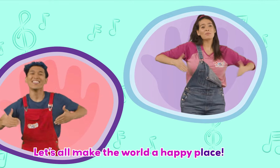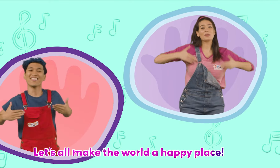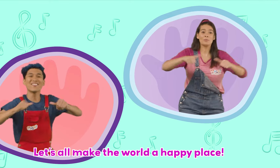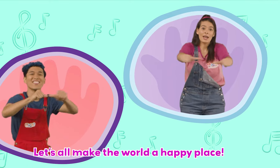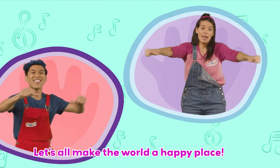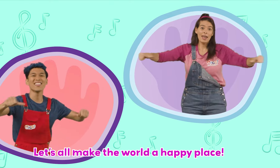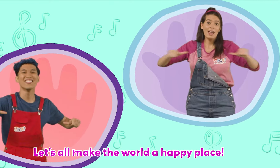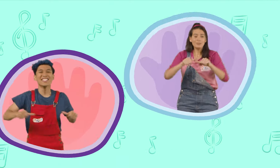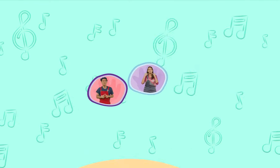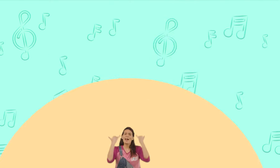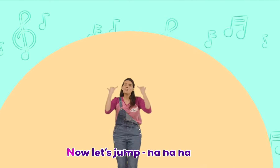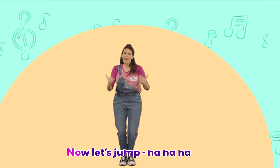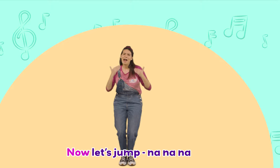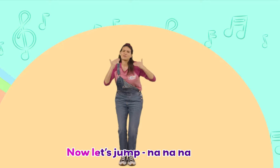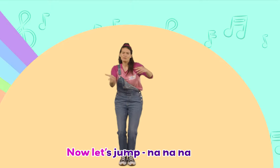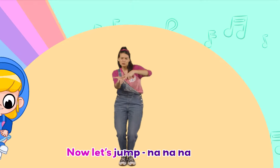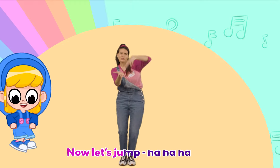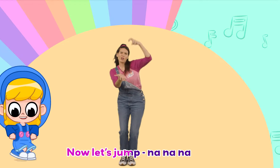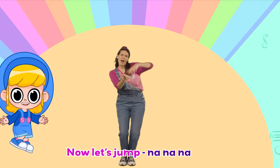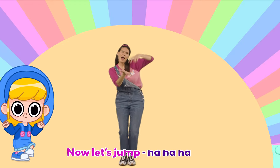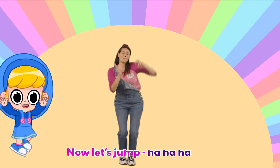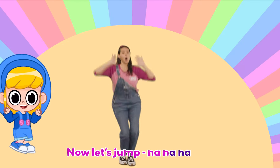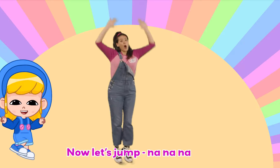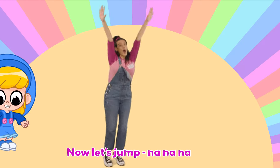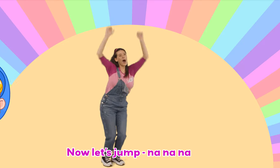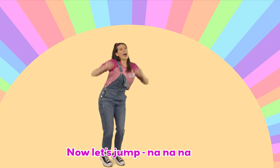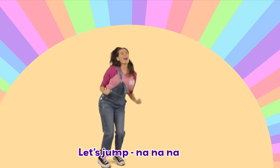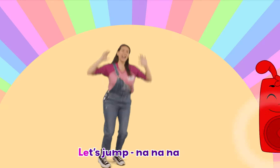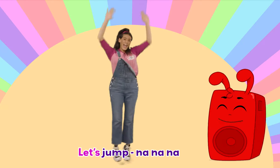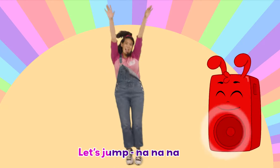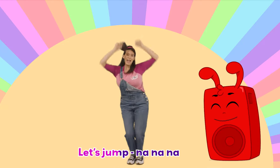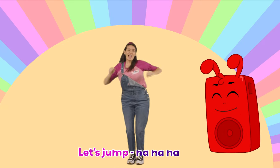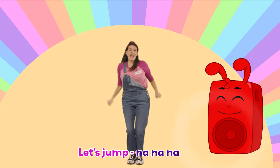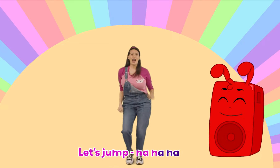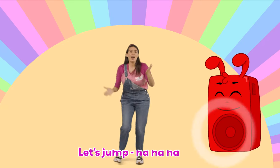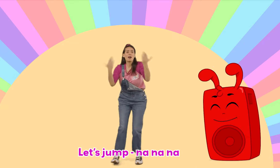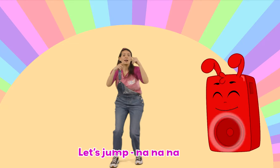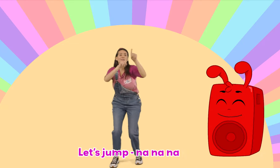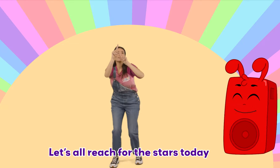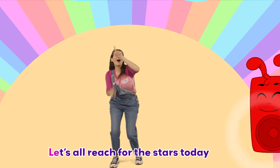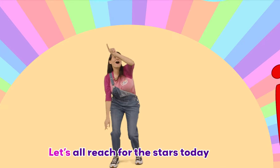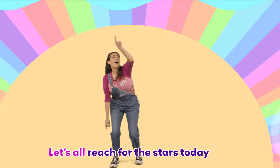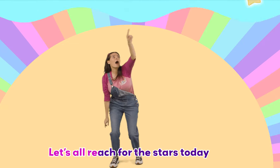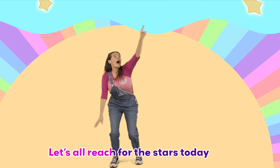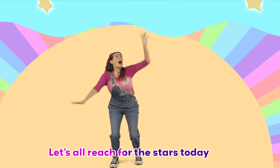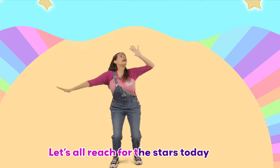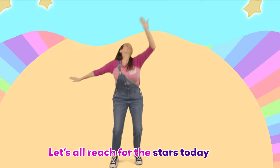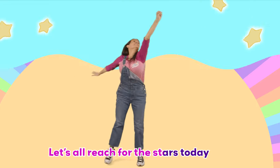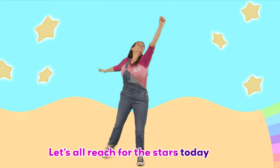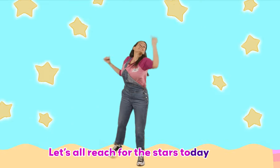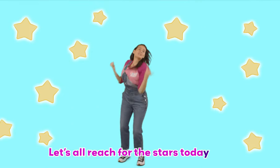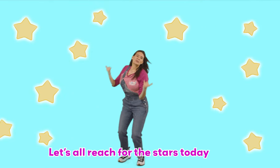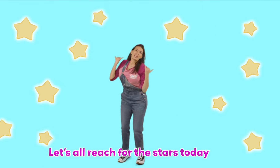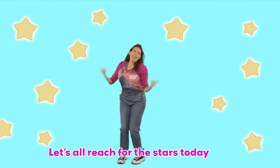a happy place. Now let's jump, na na na. Let's jump, na na na. Let's all reach for